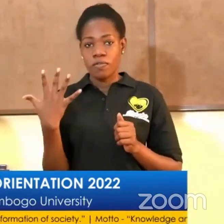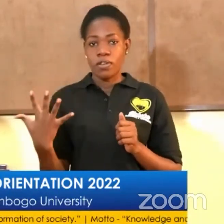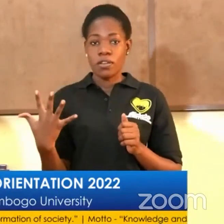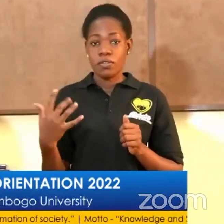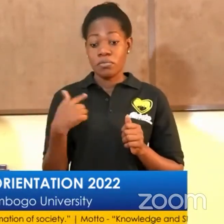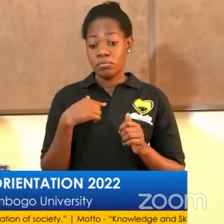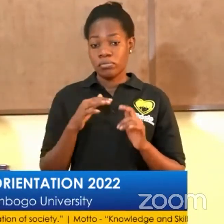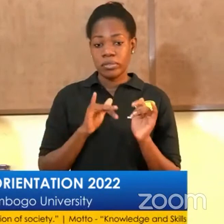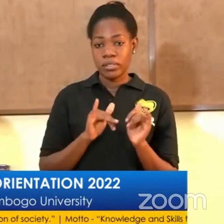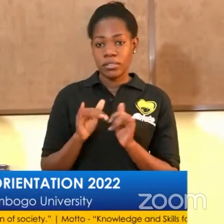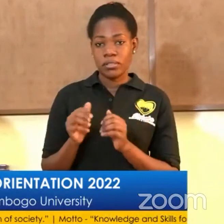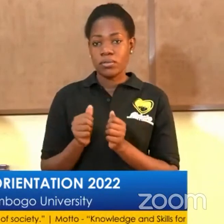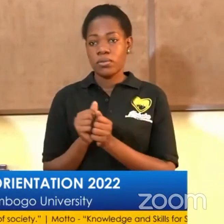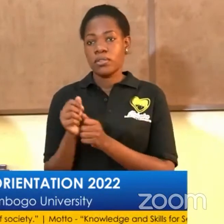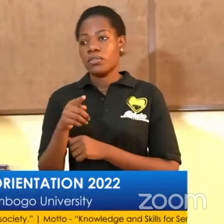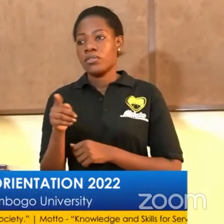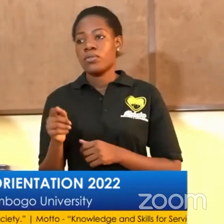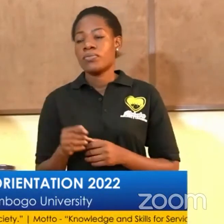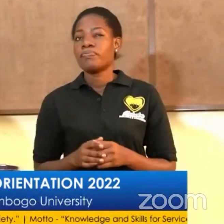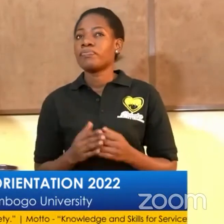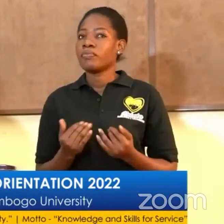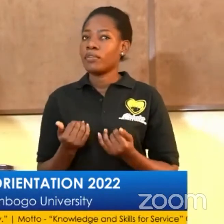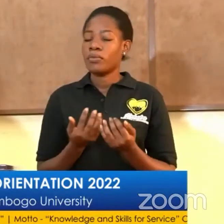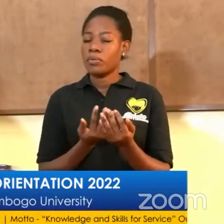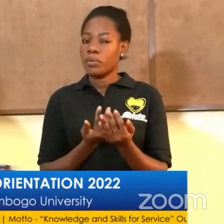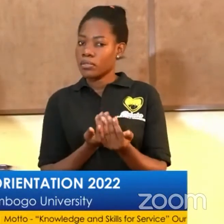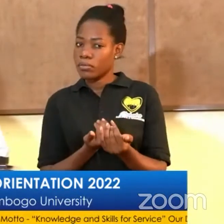you. So we shall be expecting